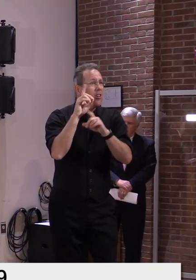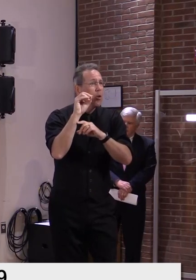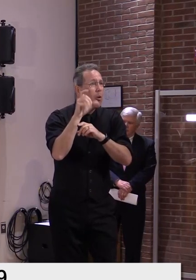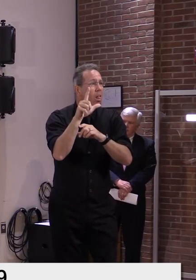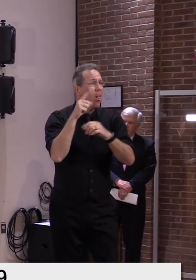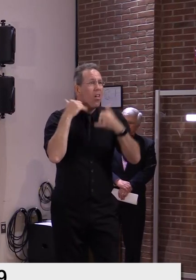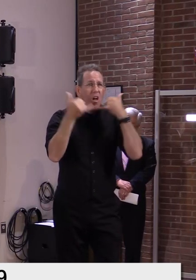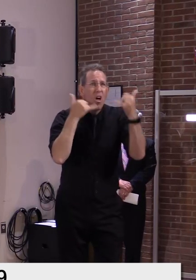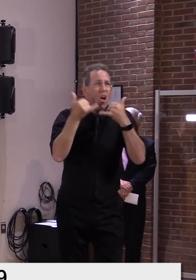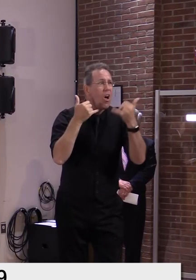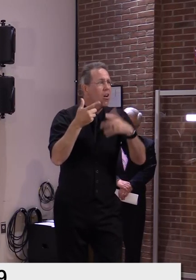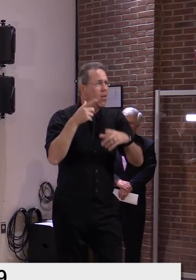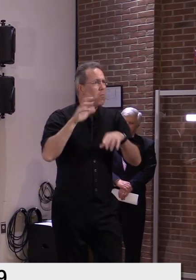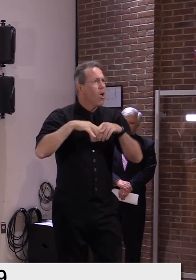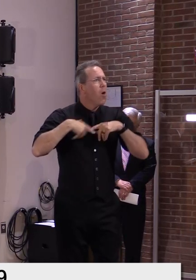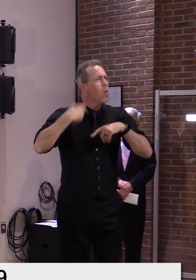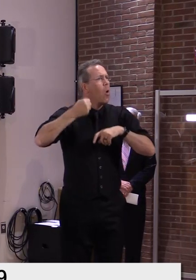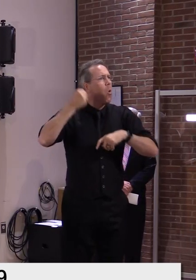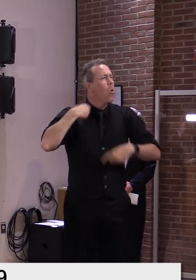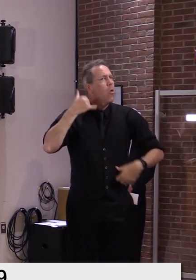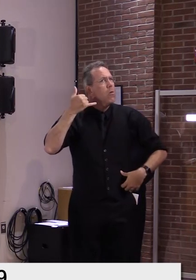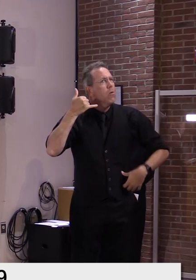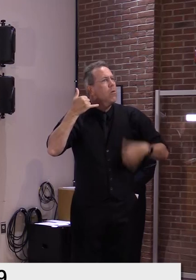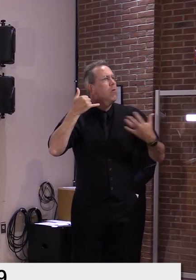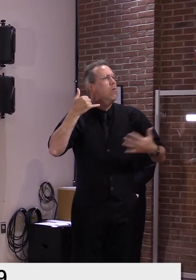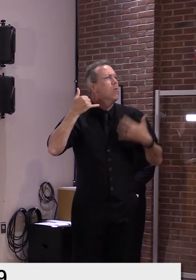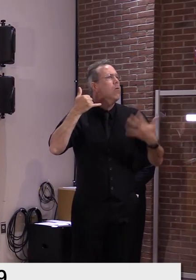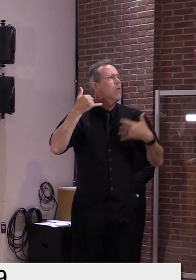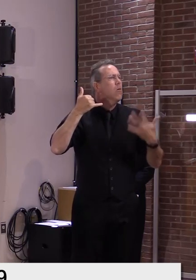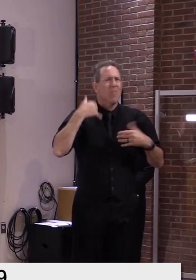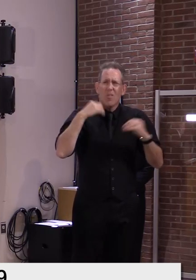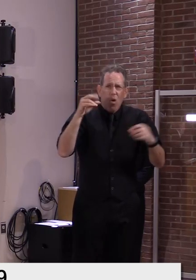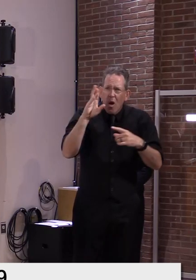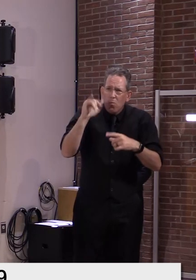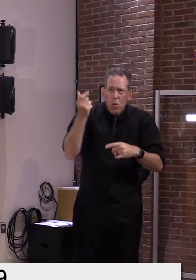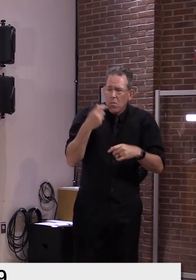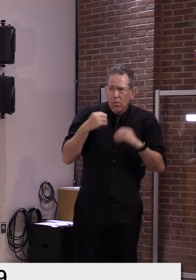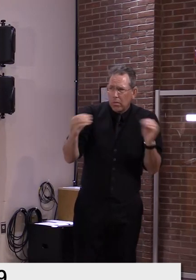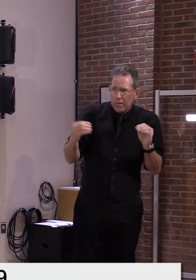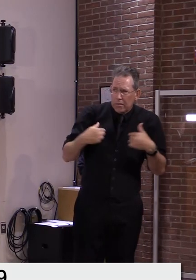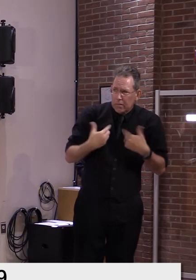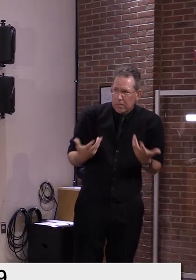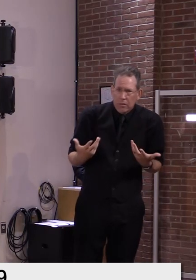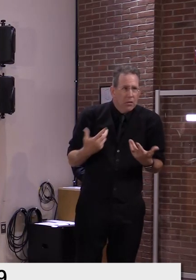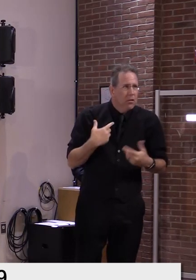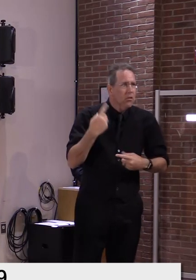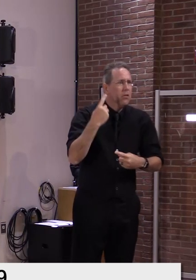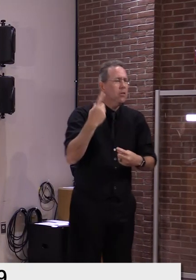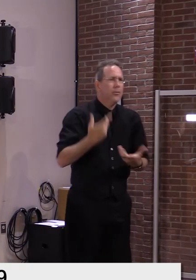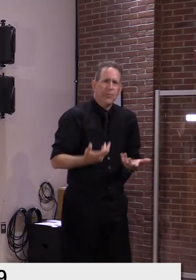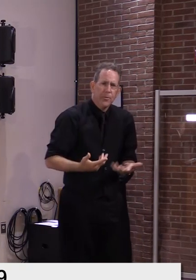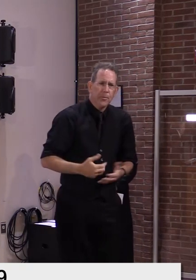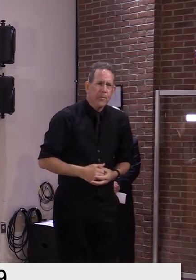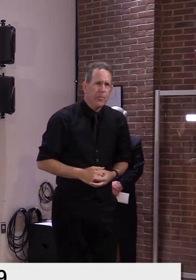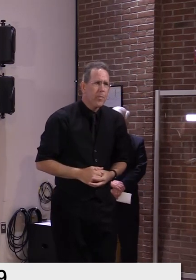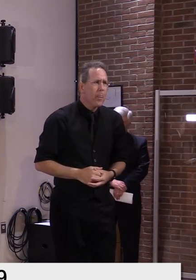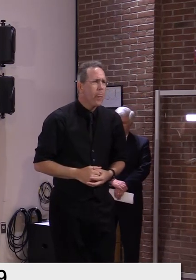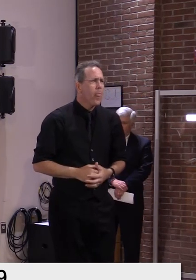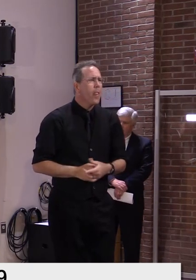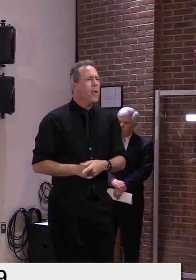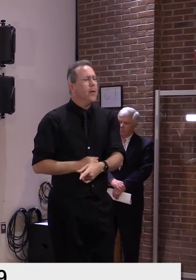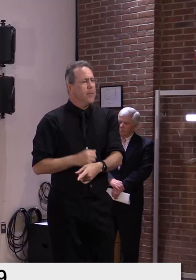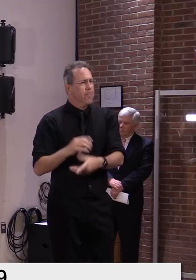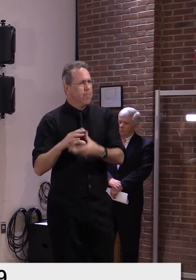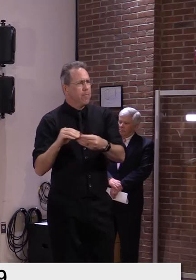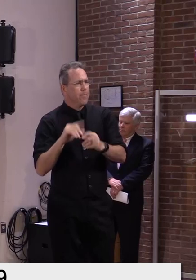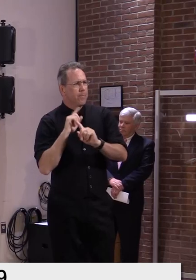people? So without getting into or looking at a specific claim, there are a number of reasons why we wouldn't be paying out a